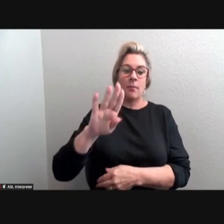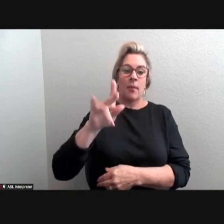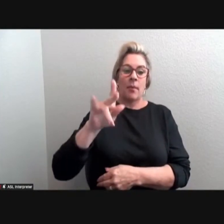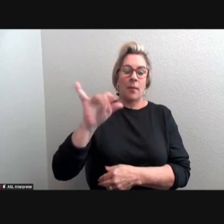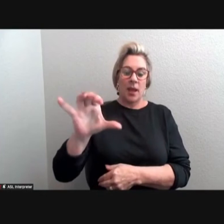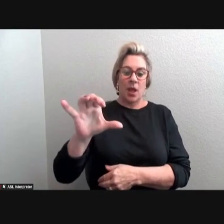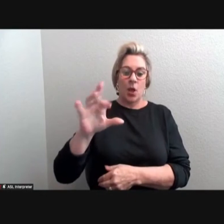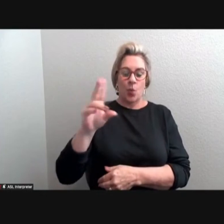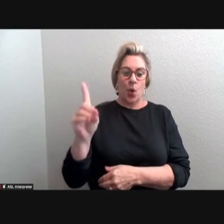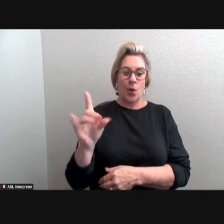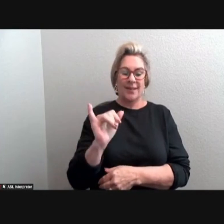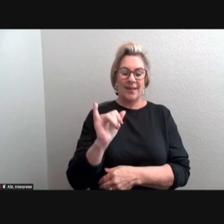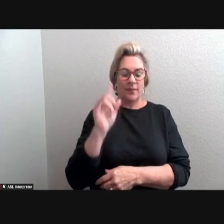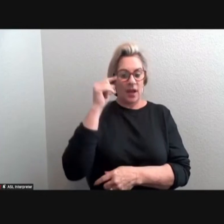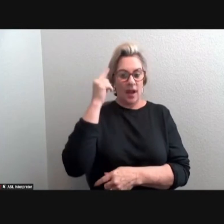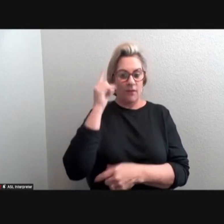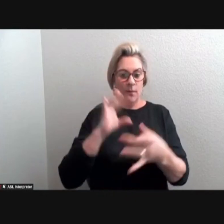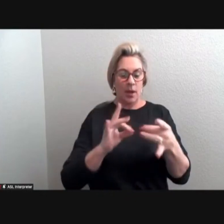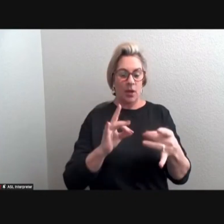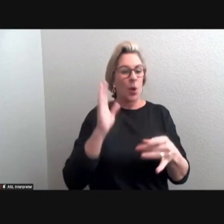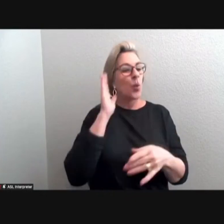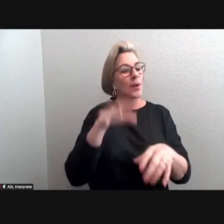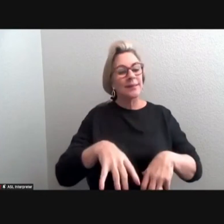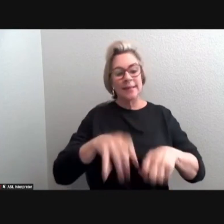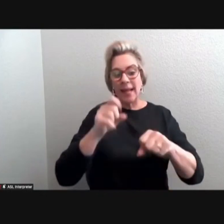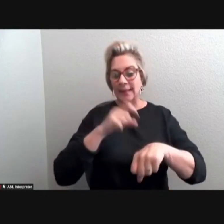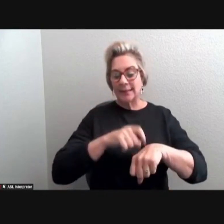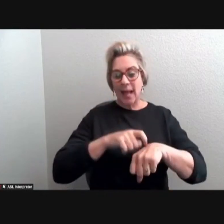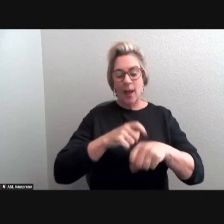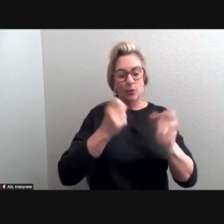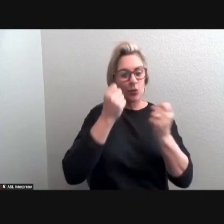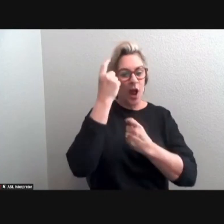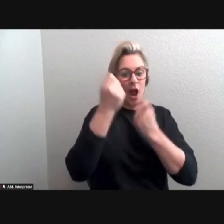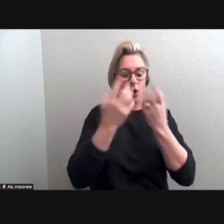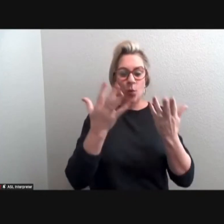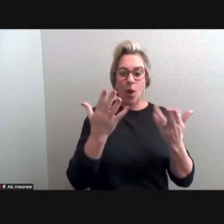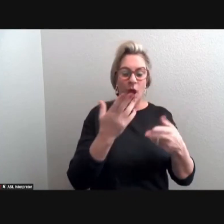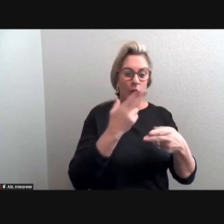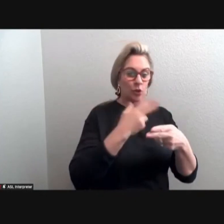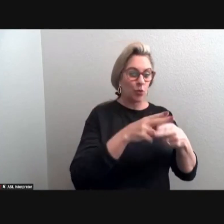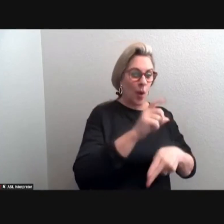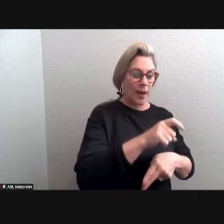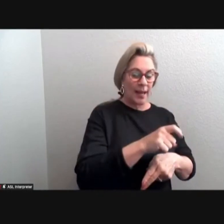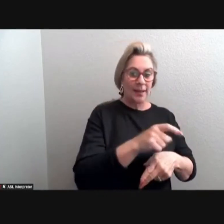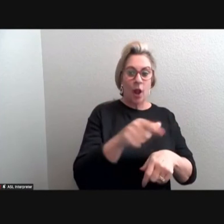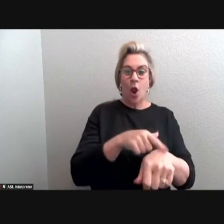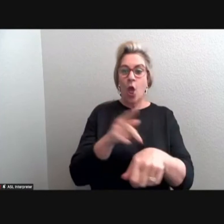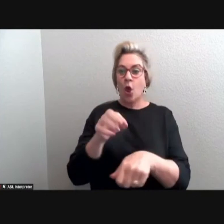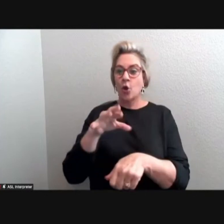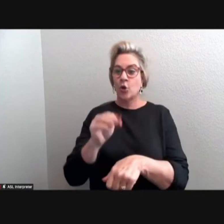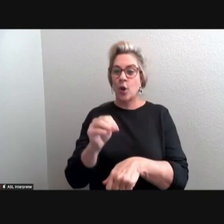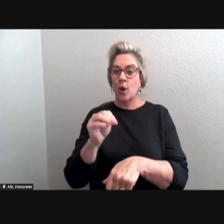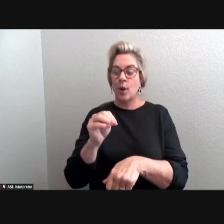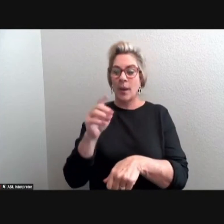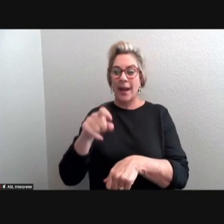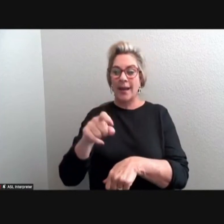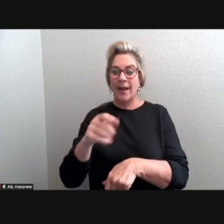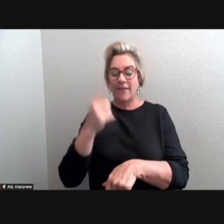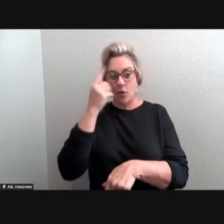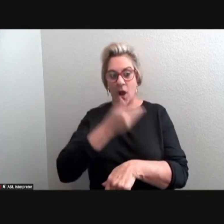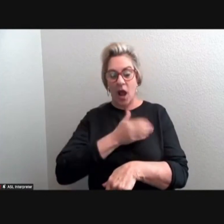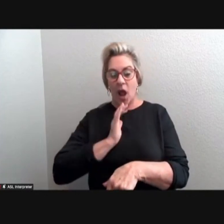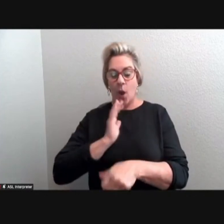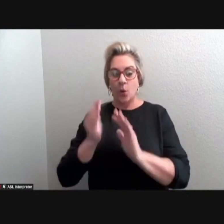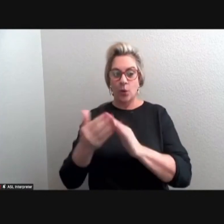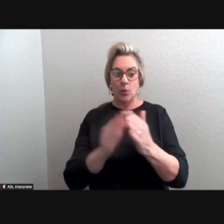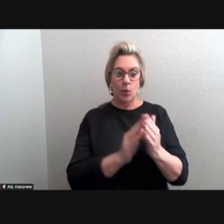mentioned. It will take time to understand the short and long-term needs in our community. The foundation will